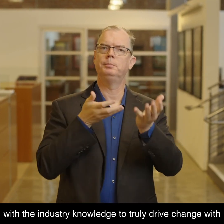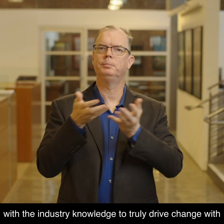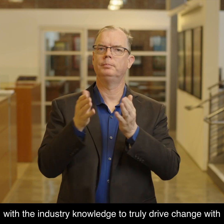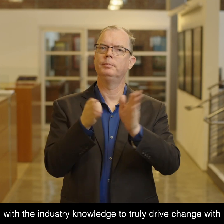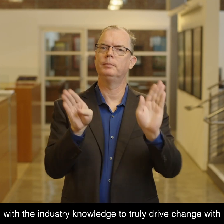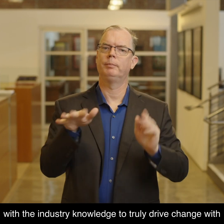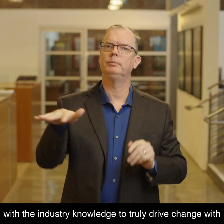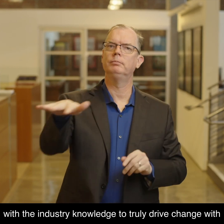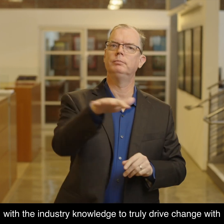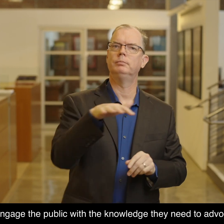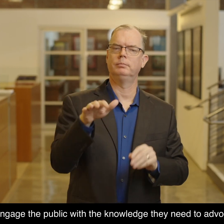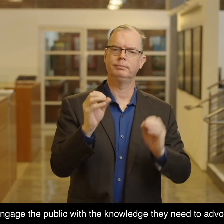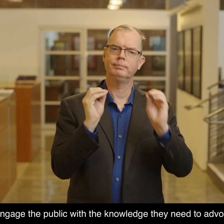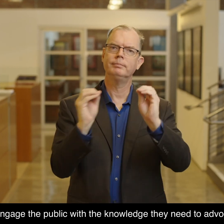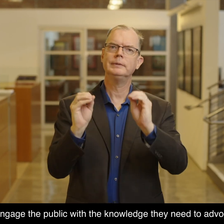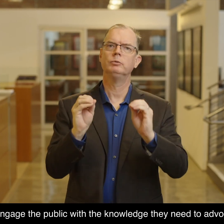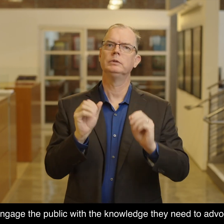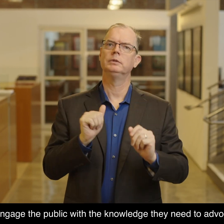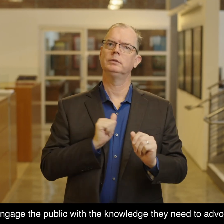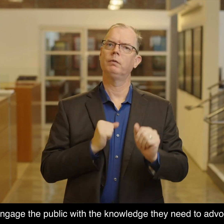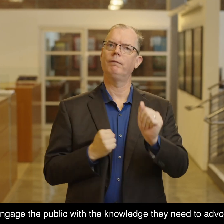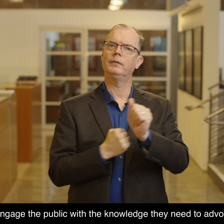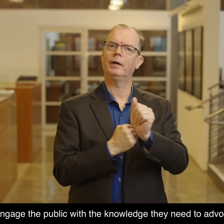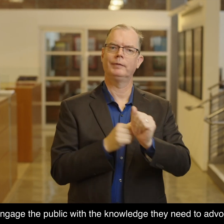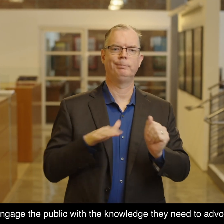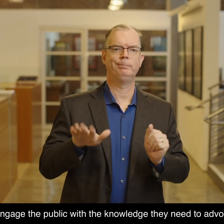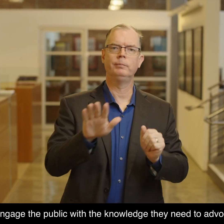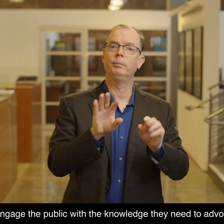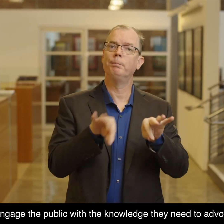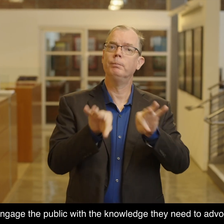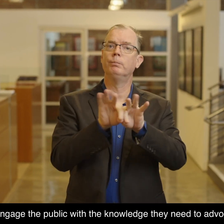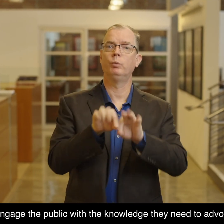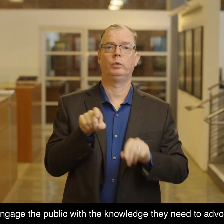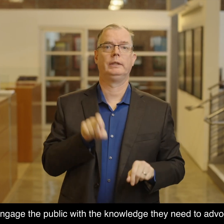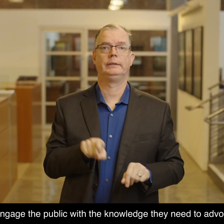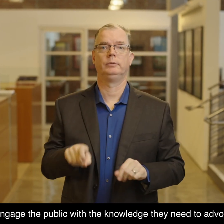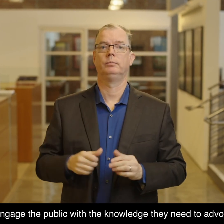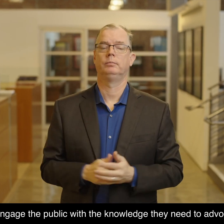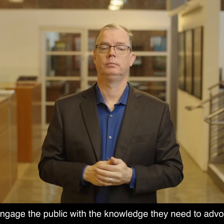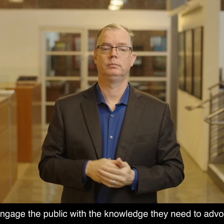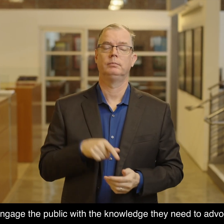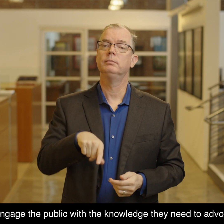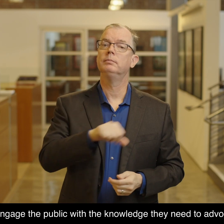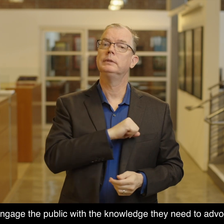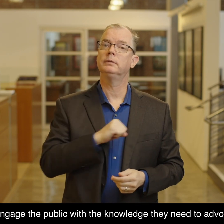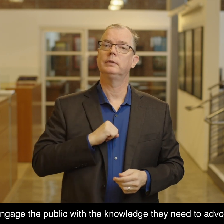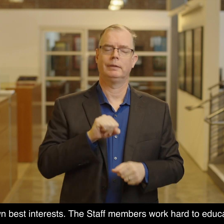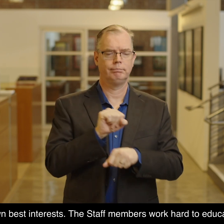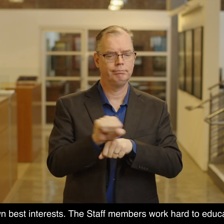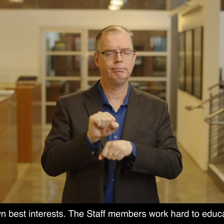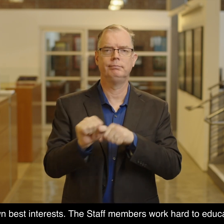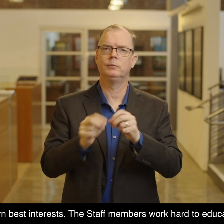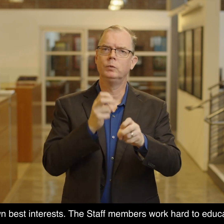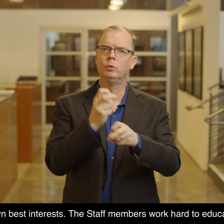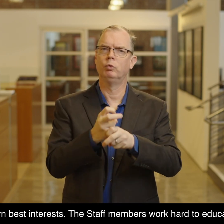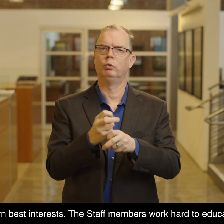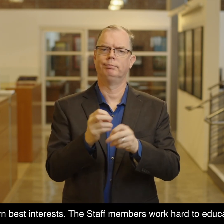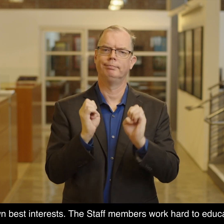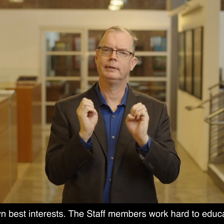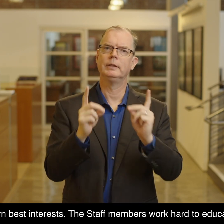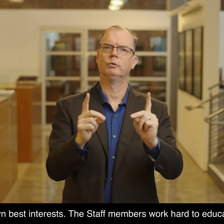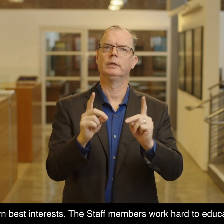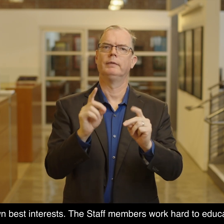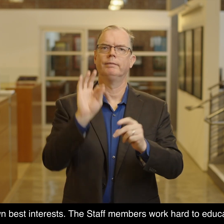truly drive change with policy and engage the public with the knowledge they need to advocate for their own best